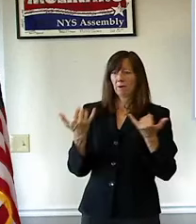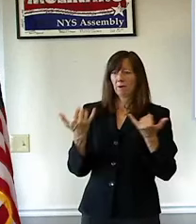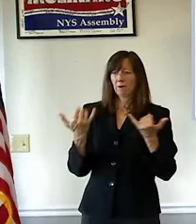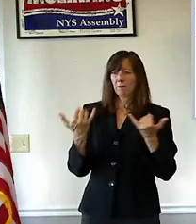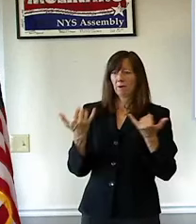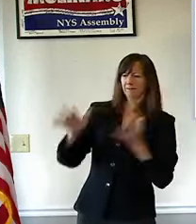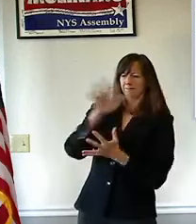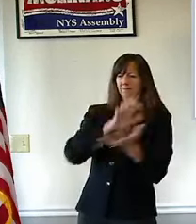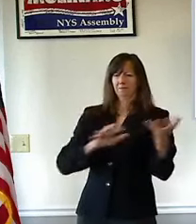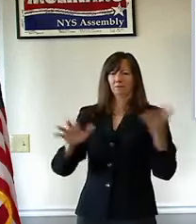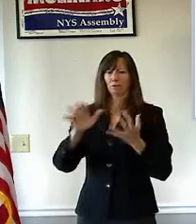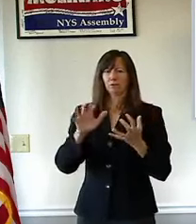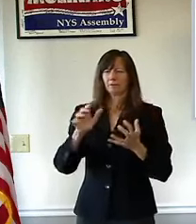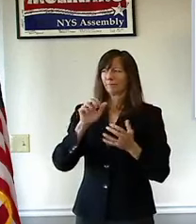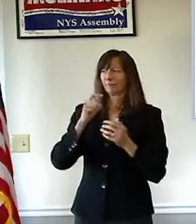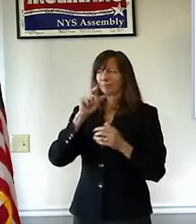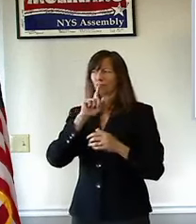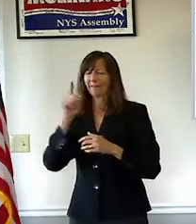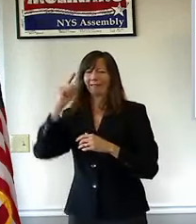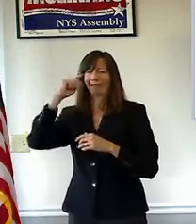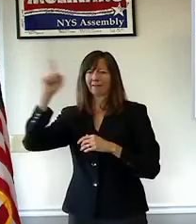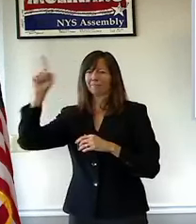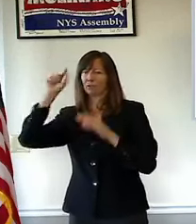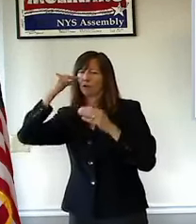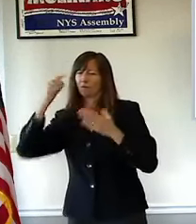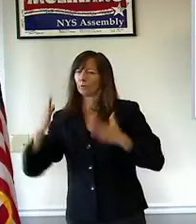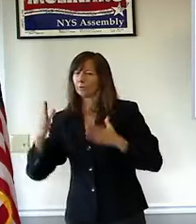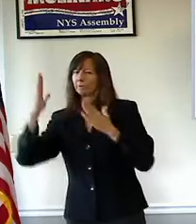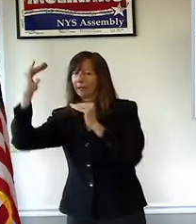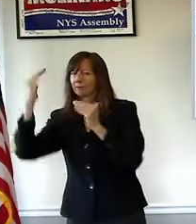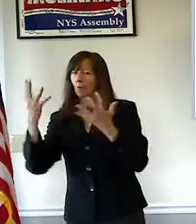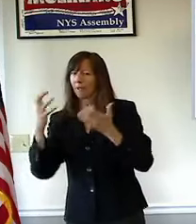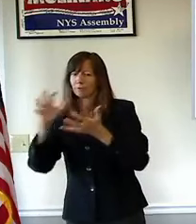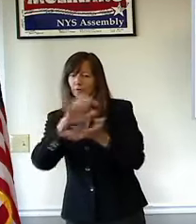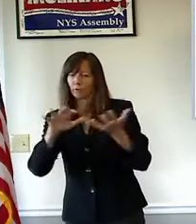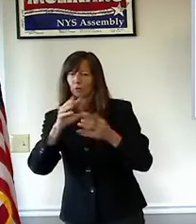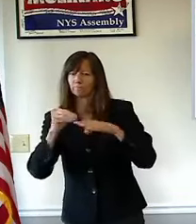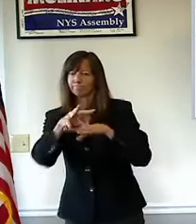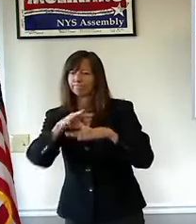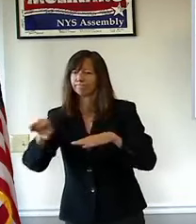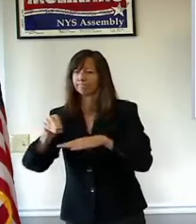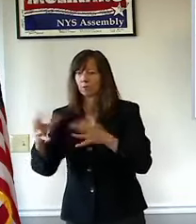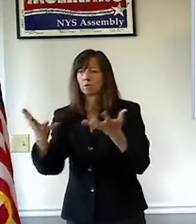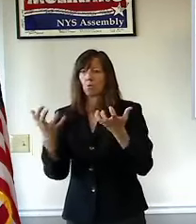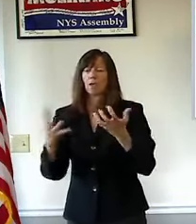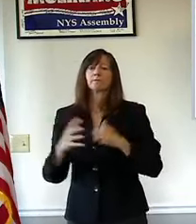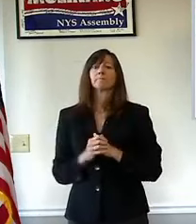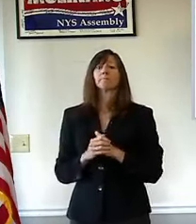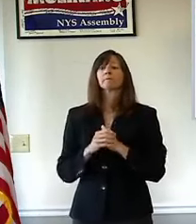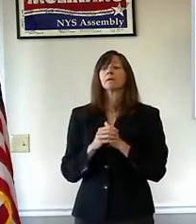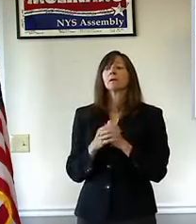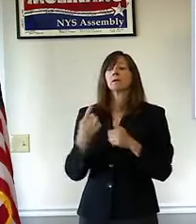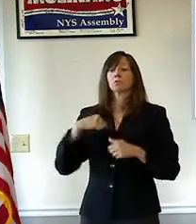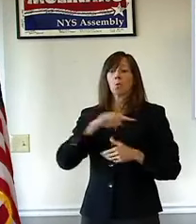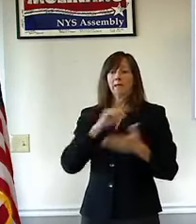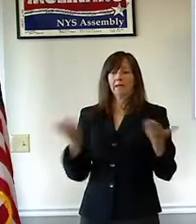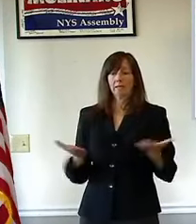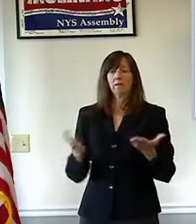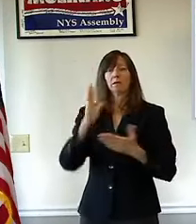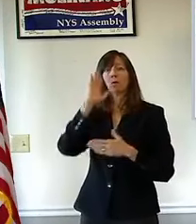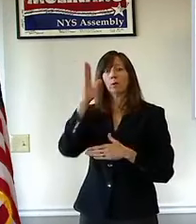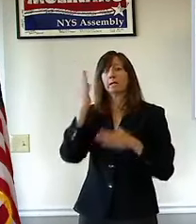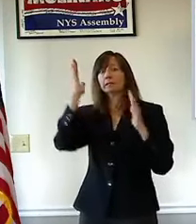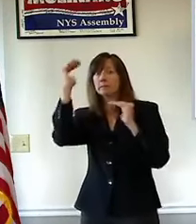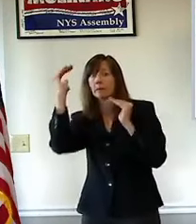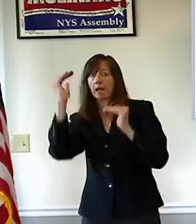talk a little bit about that this evening. So phase four for us begins on July the 7th. We are advocating for advancing that